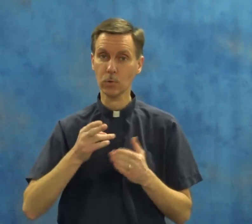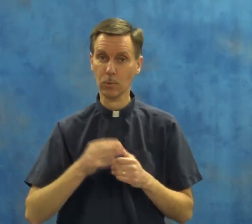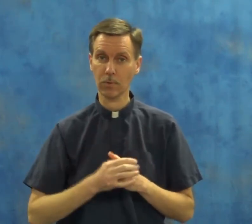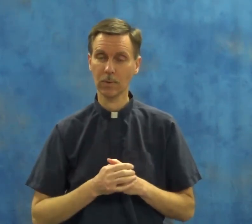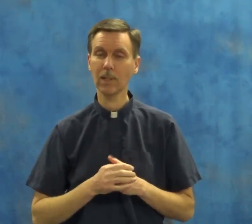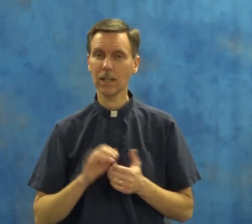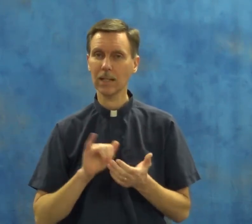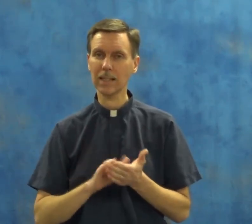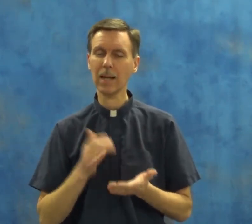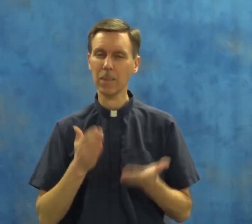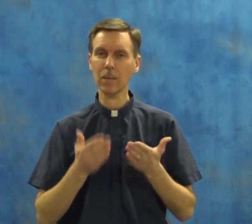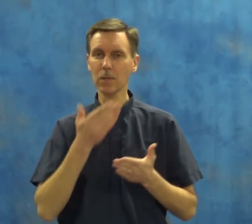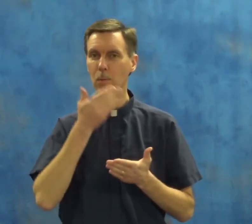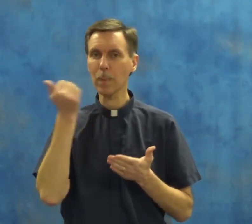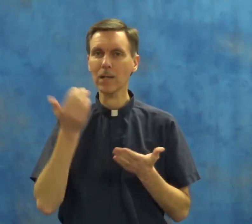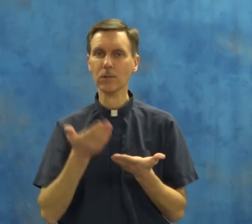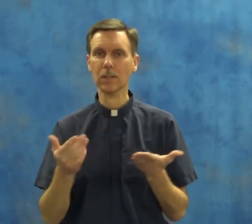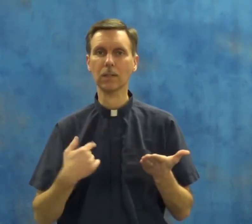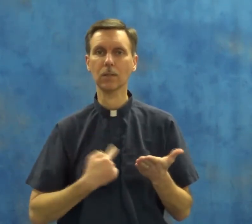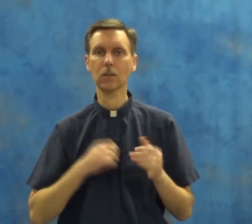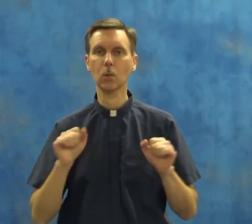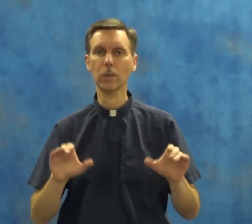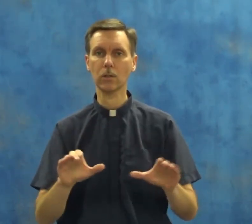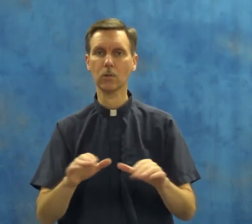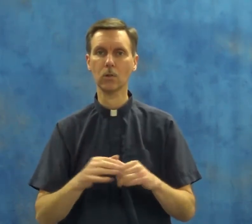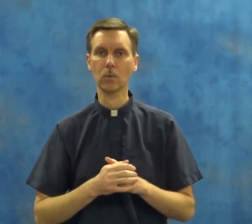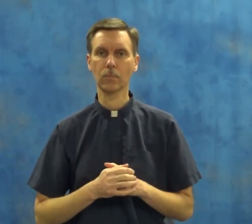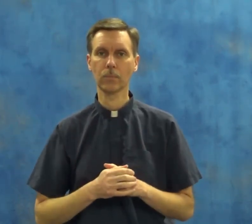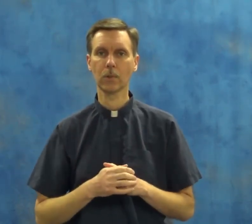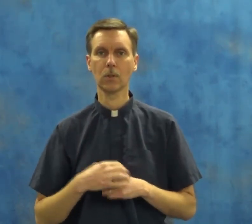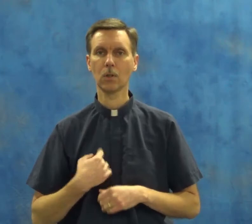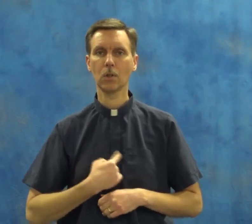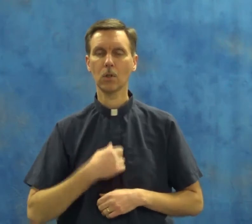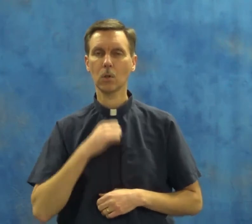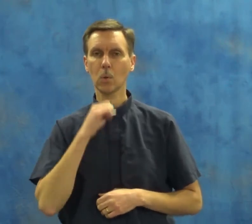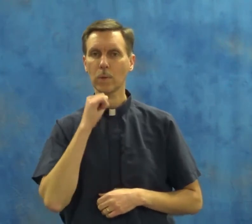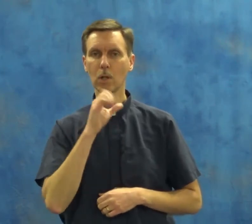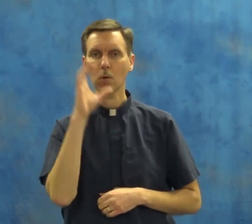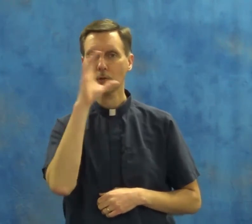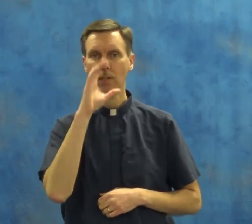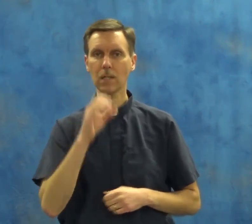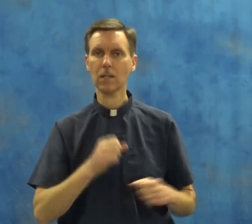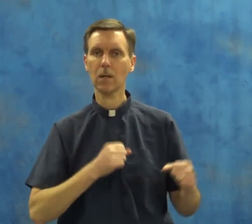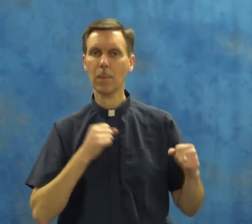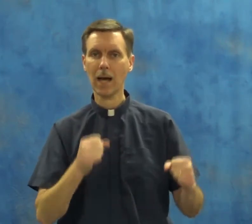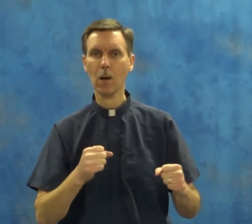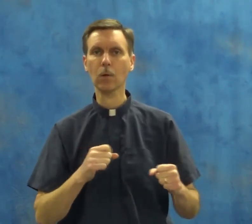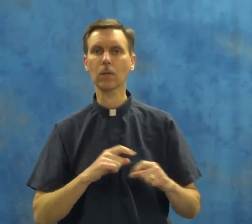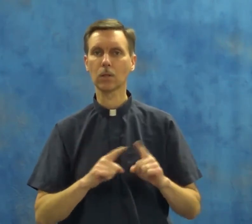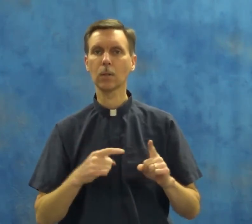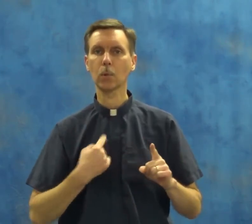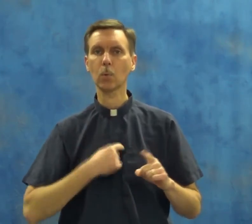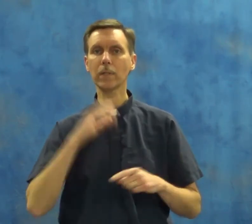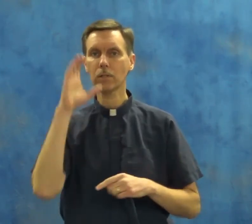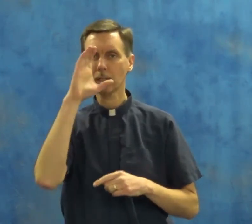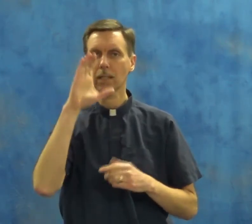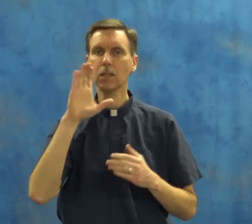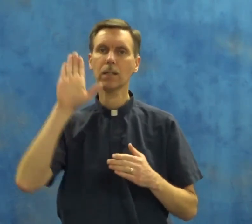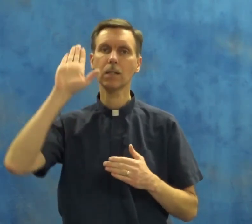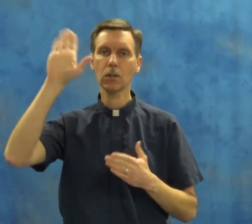truth. And that may be the best thing that we can do. We don't seek power, but we seek